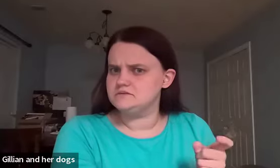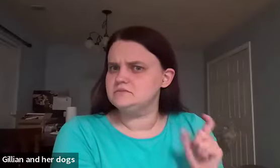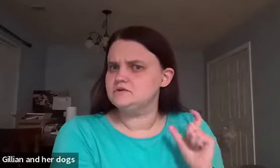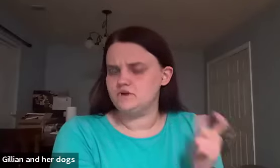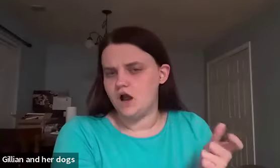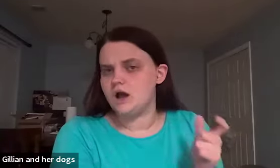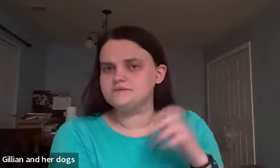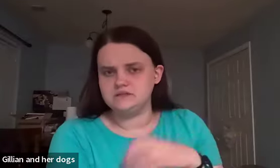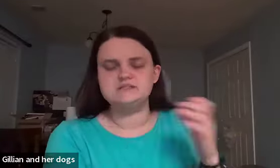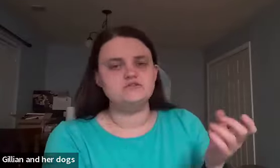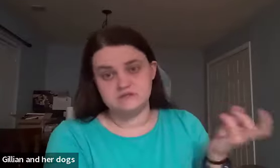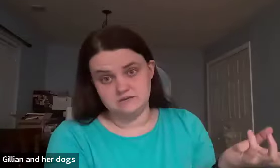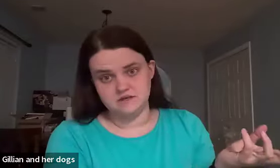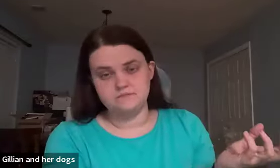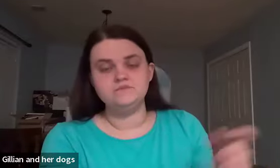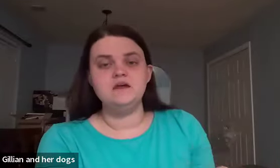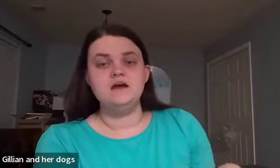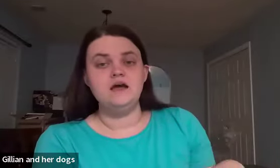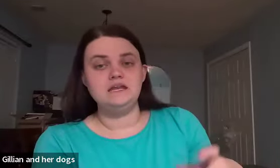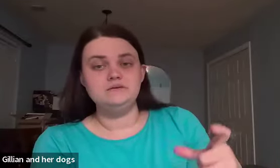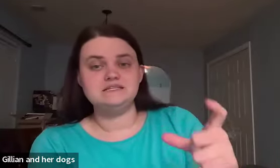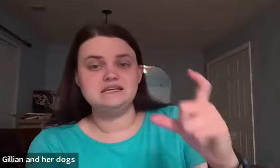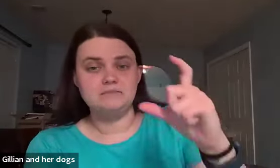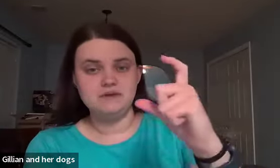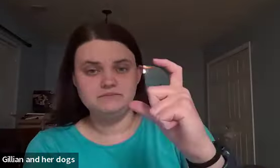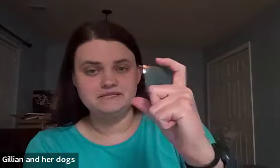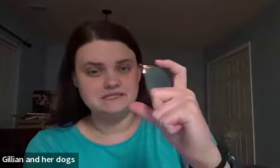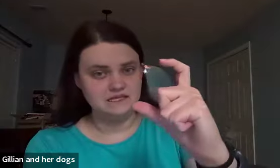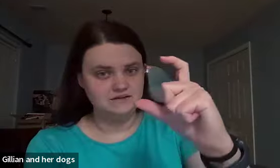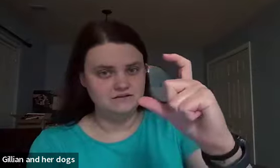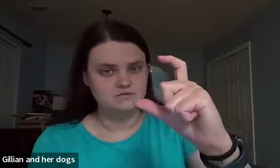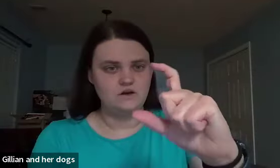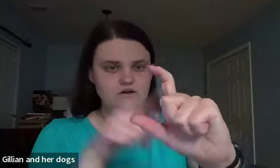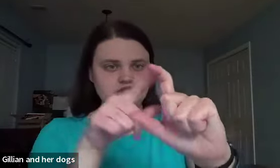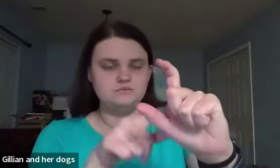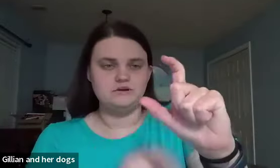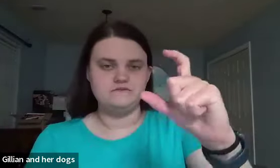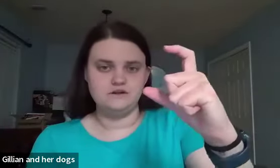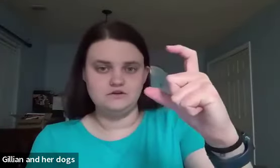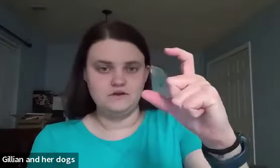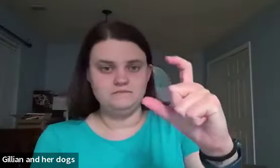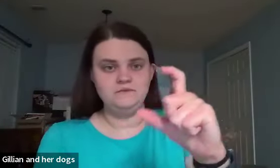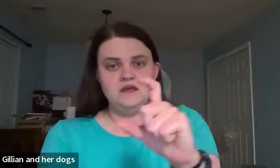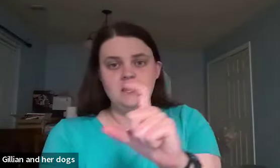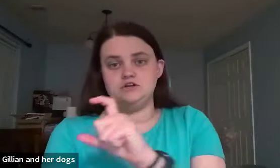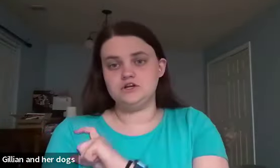jobs for cops, police. They're the same sign. Anyways, it's like a baby C, is what I call it. It's just your pointer finger and your thumb, and you're